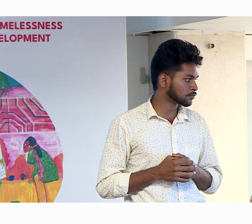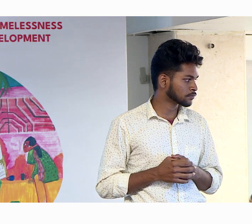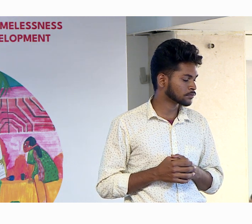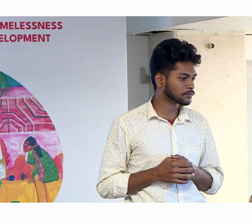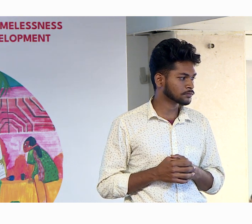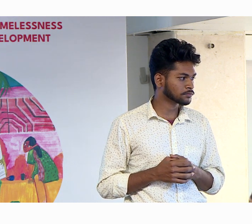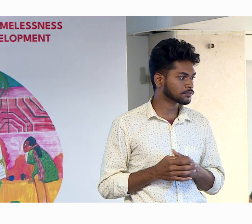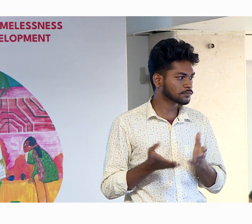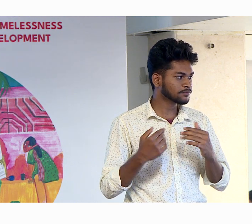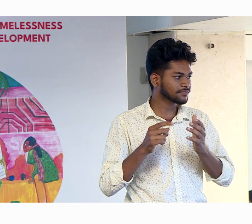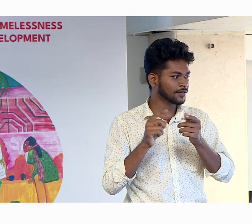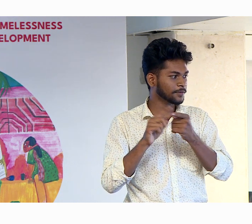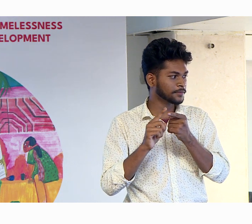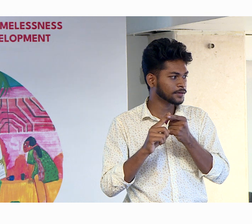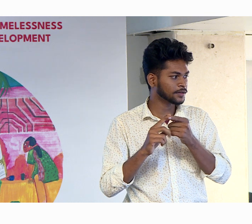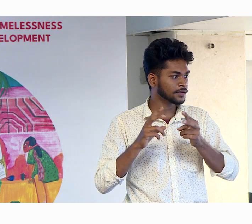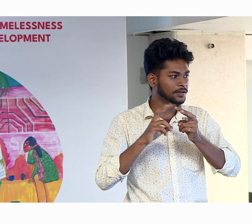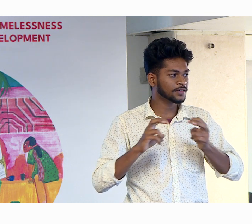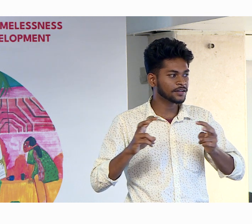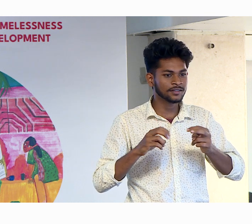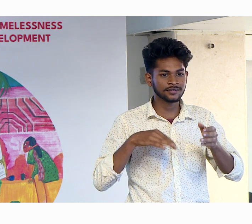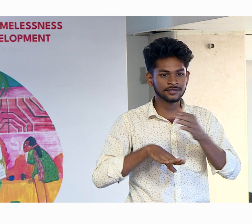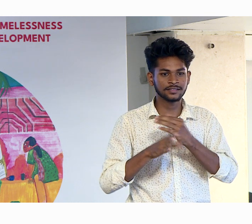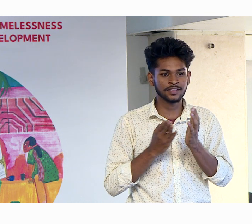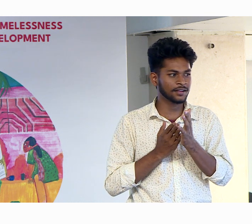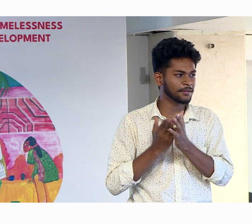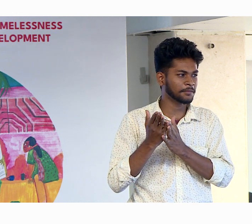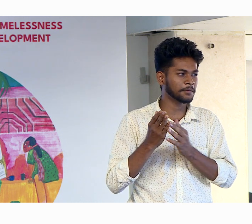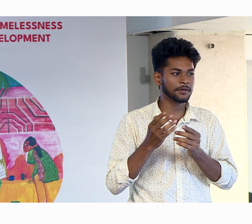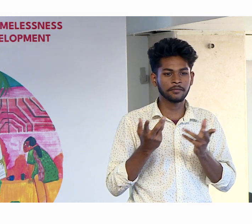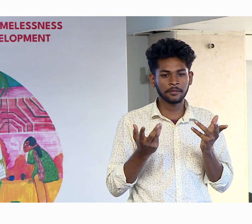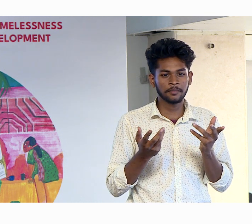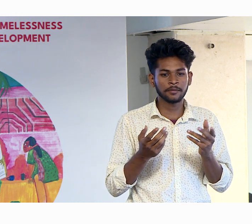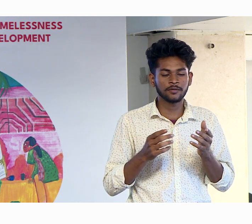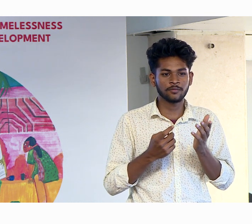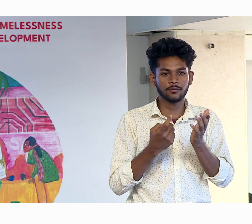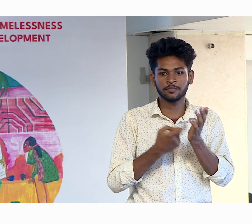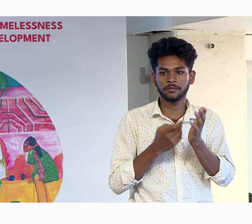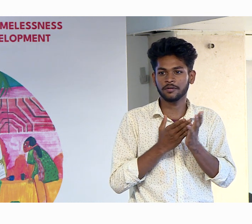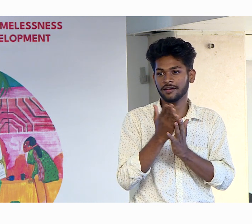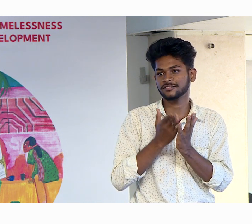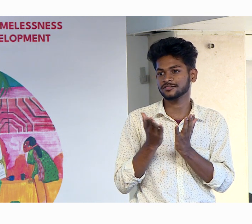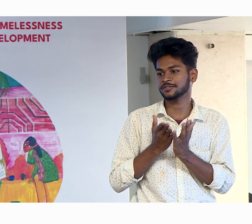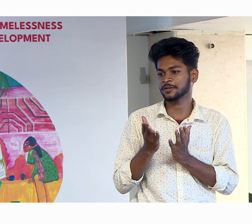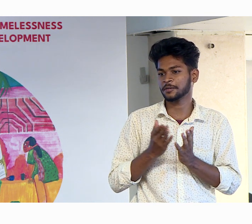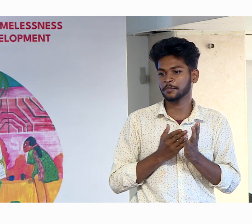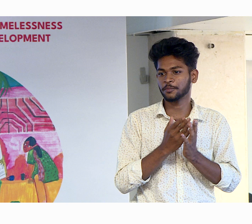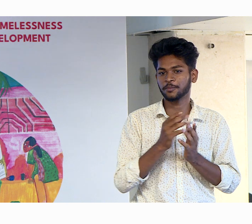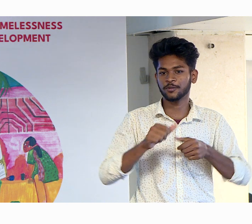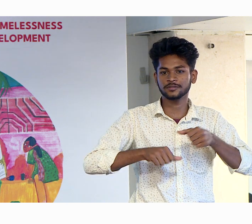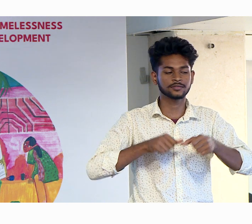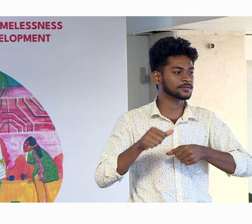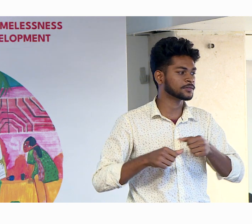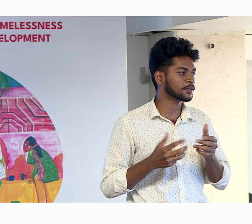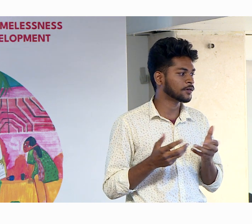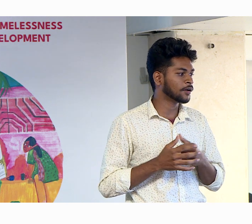work are that research uptake is not linear, and it's not a rational process either. Research findings